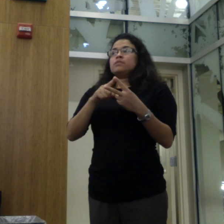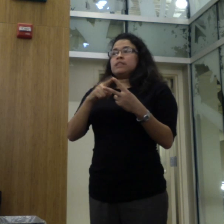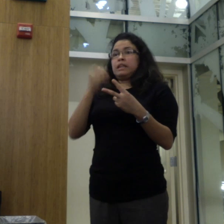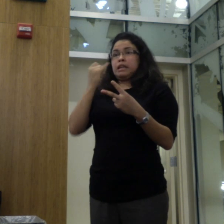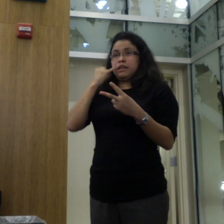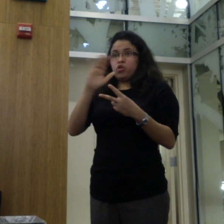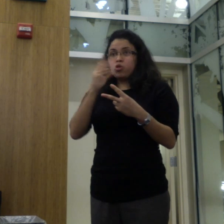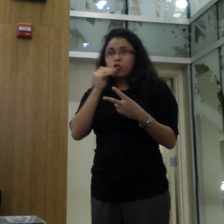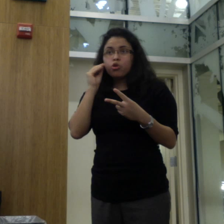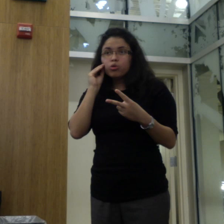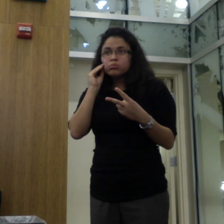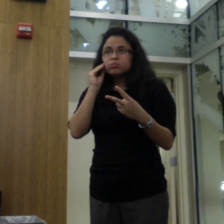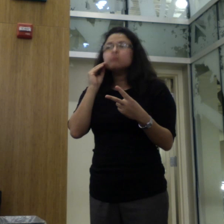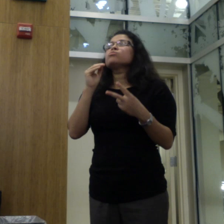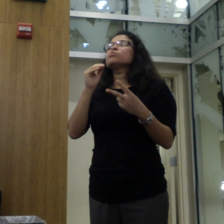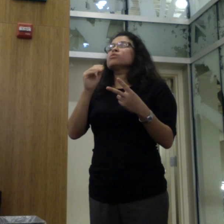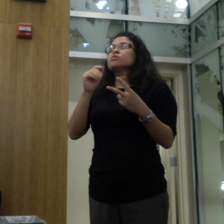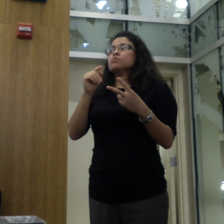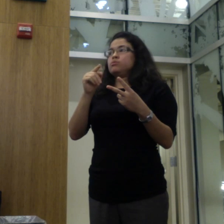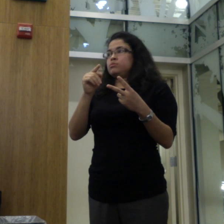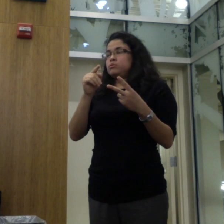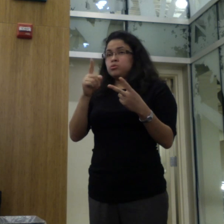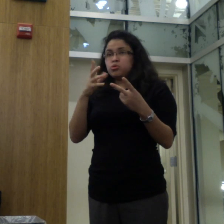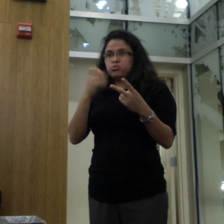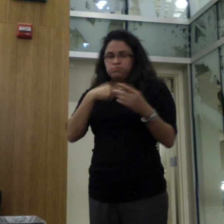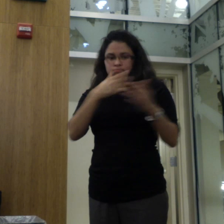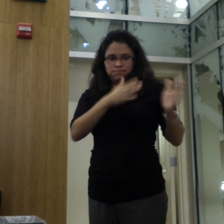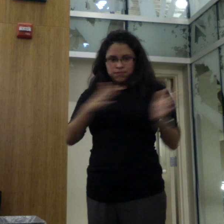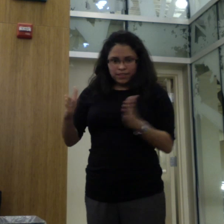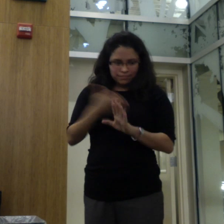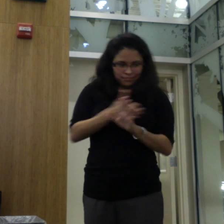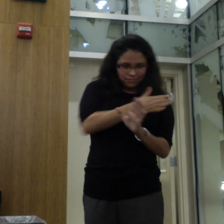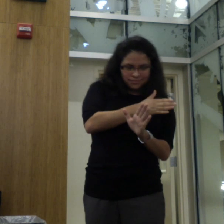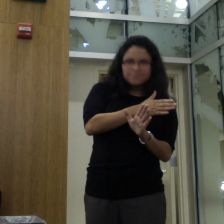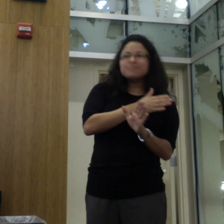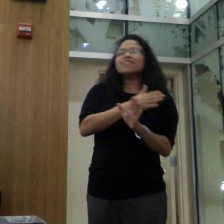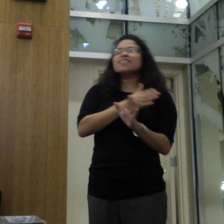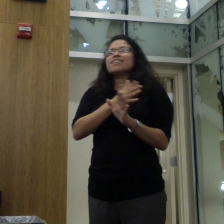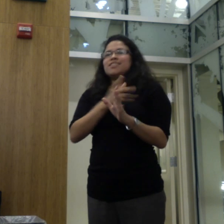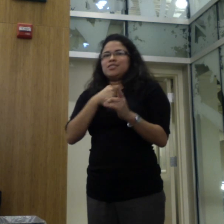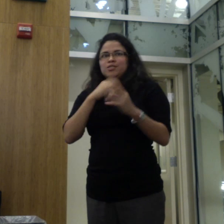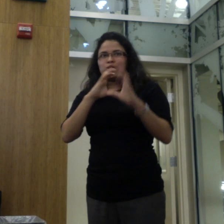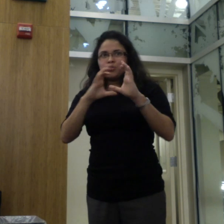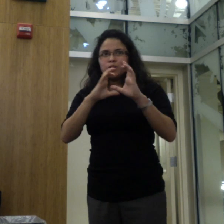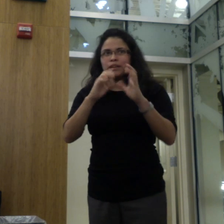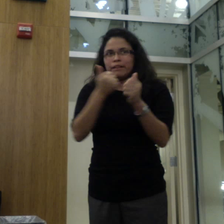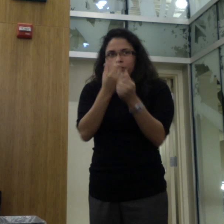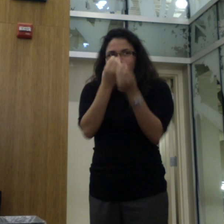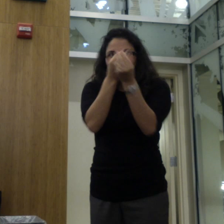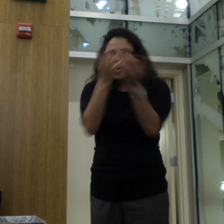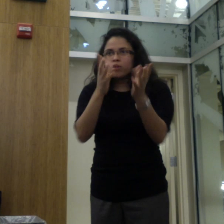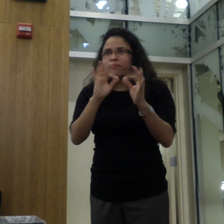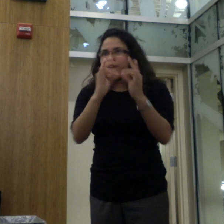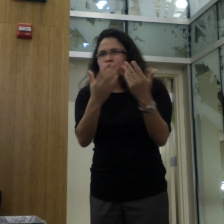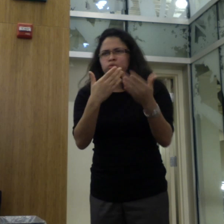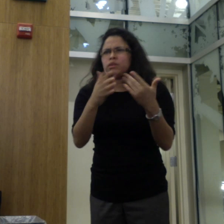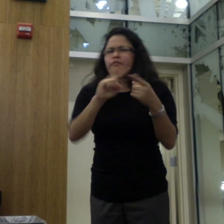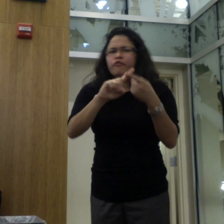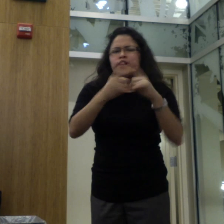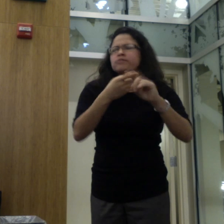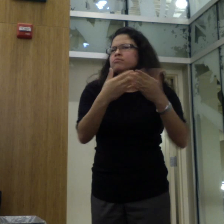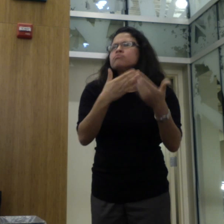the location that you've come up with your plan and you have communicated your plan to everybody, and part of